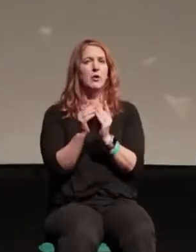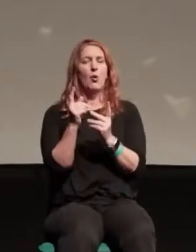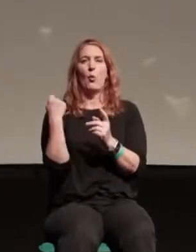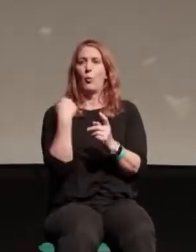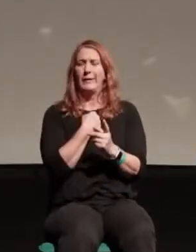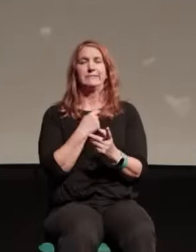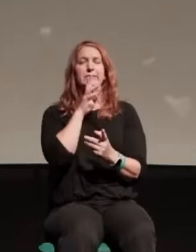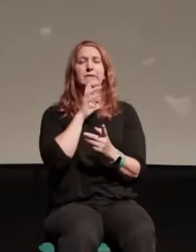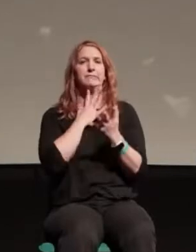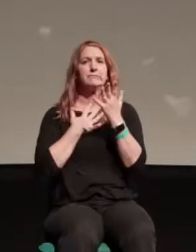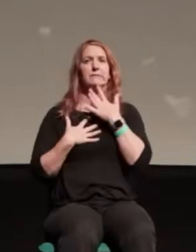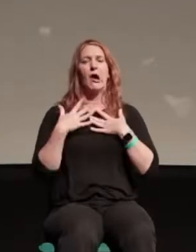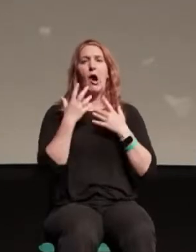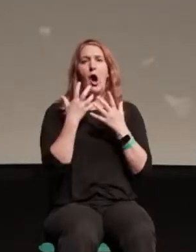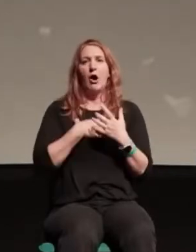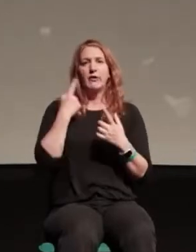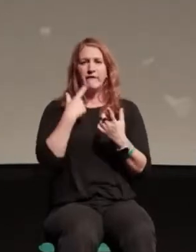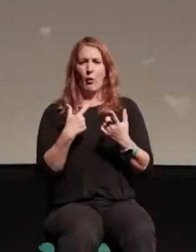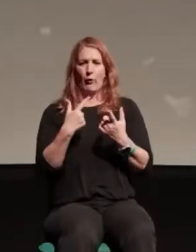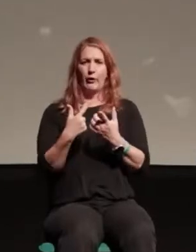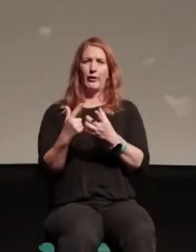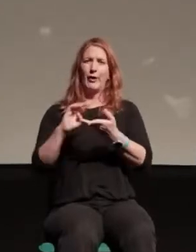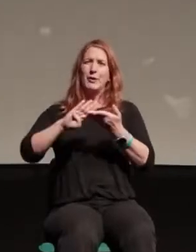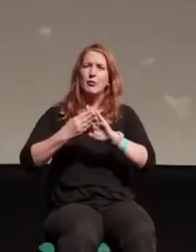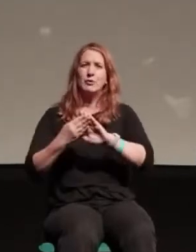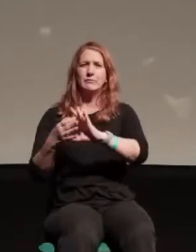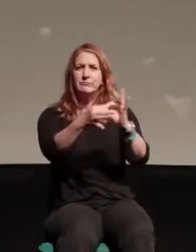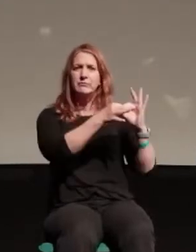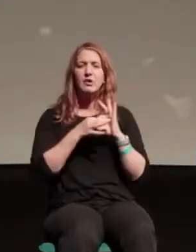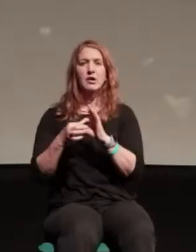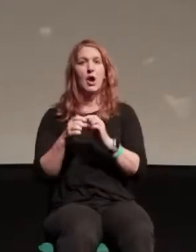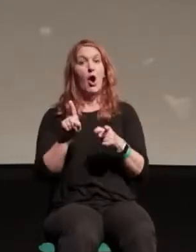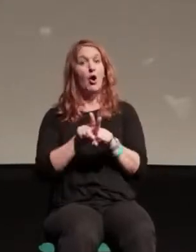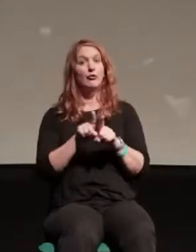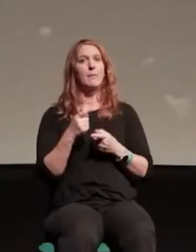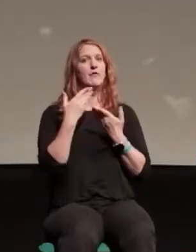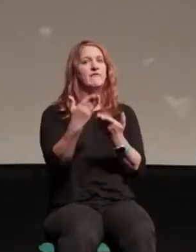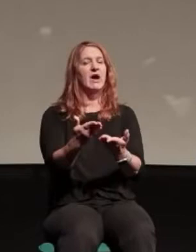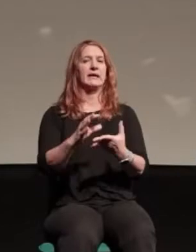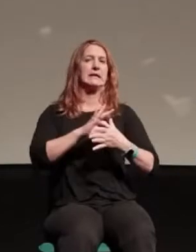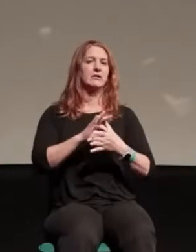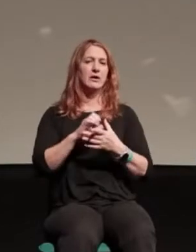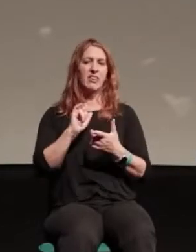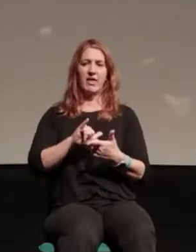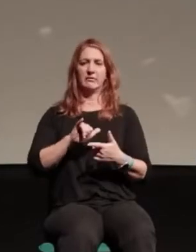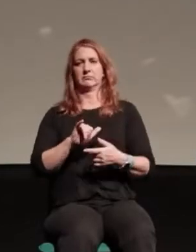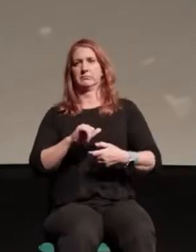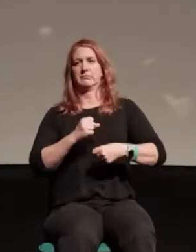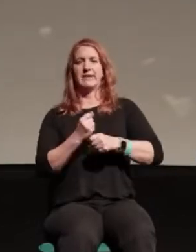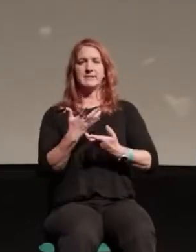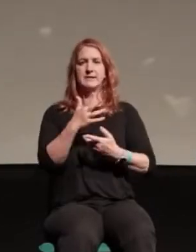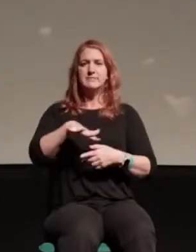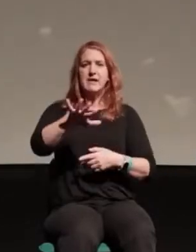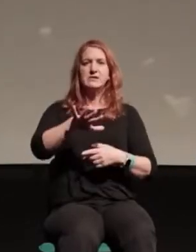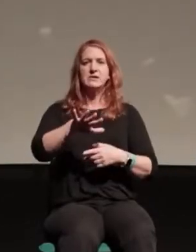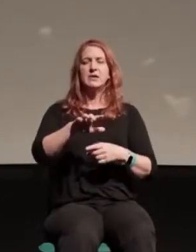room is part of that community, right? It's also part of the creative force. It's providing content that ultimately drives that space. And